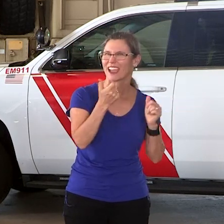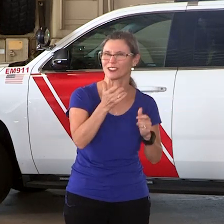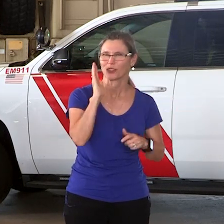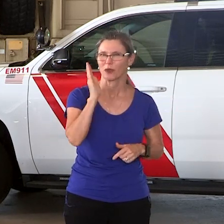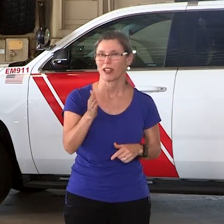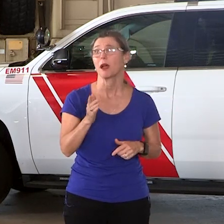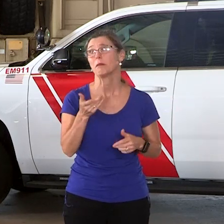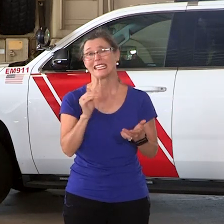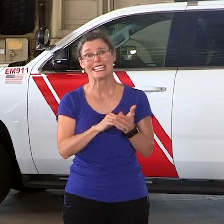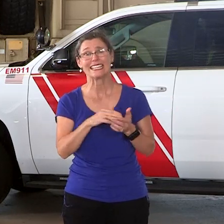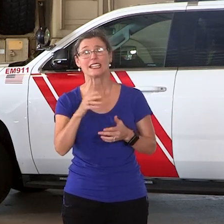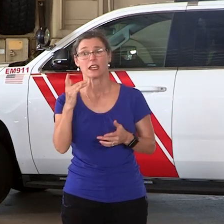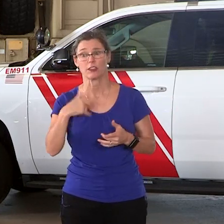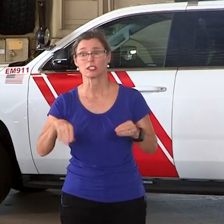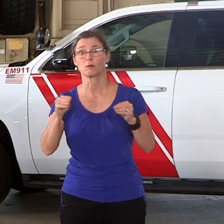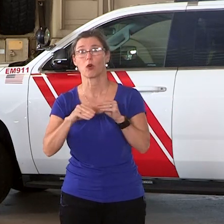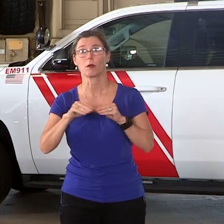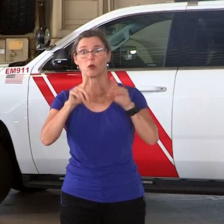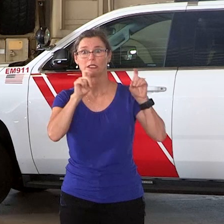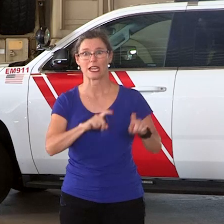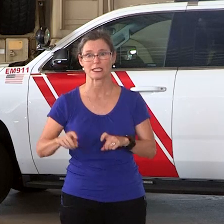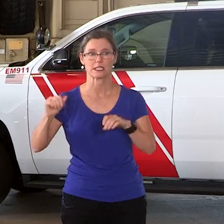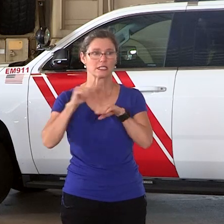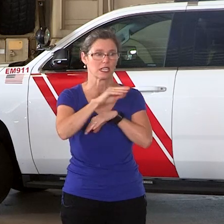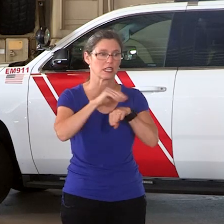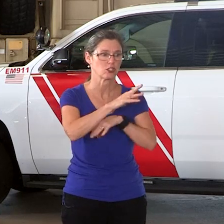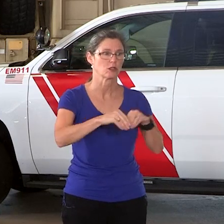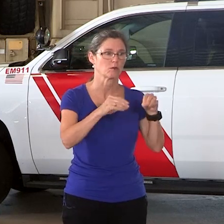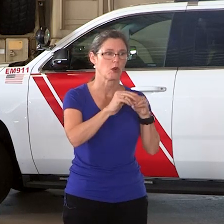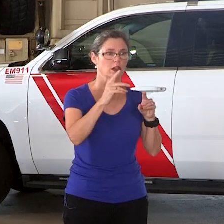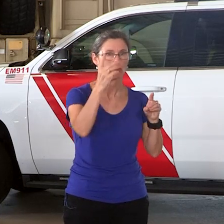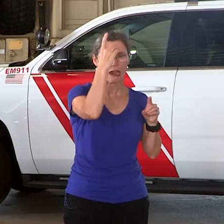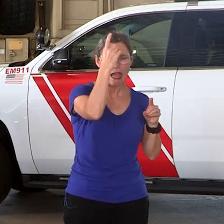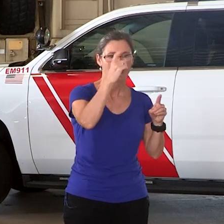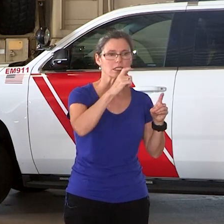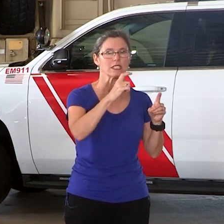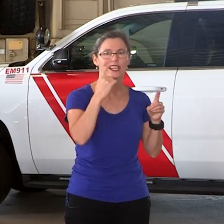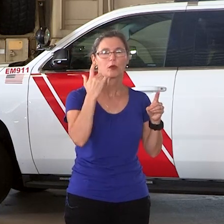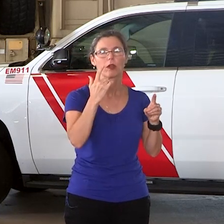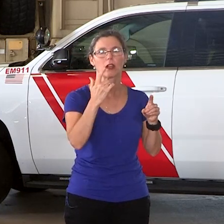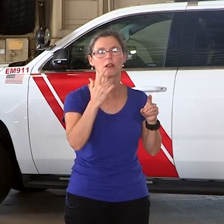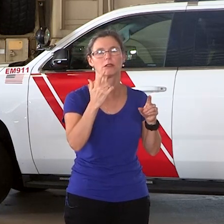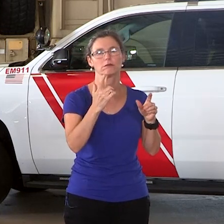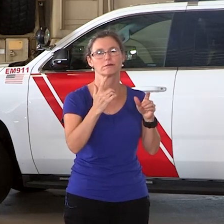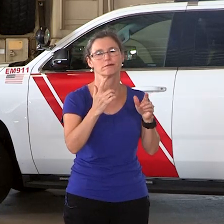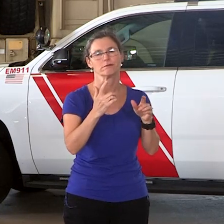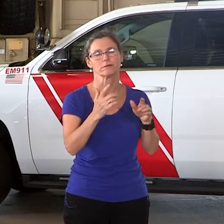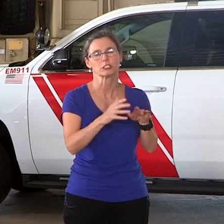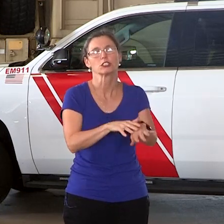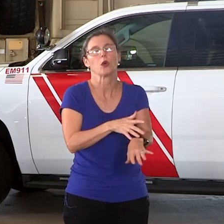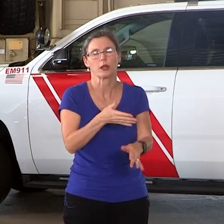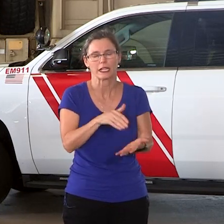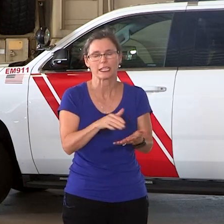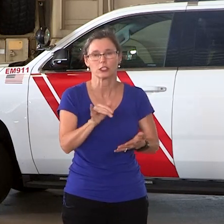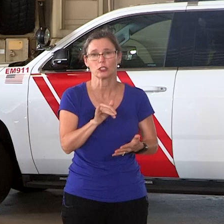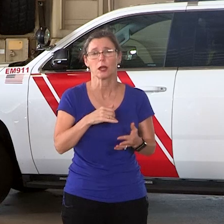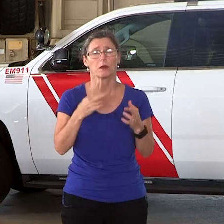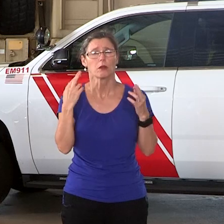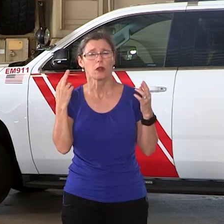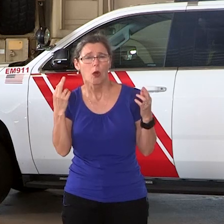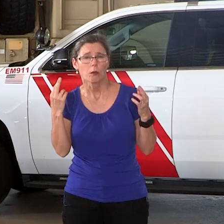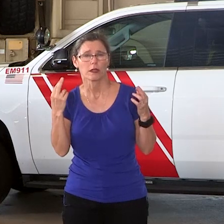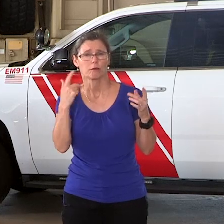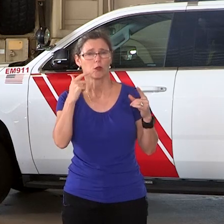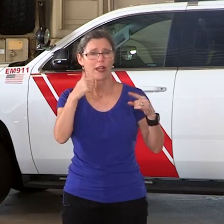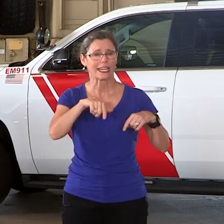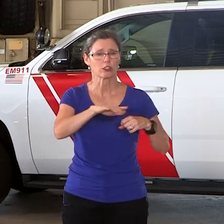become overwhelmed as well, but there will be other testing sites, and again, we hope to get it open local here also, which would assist with the turnaround time.